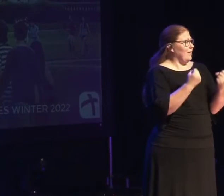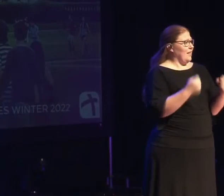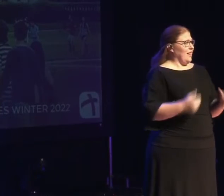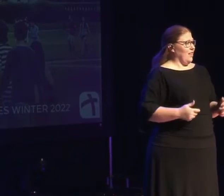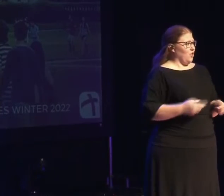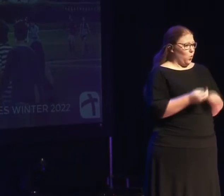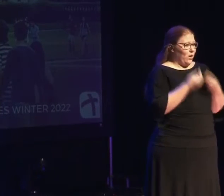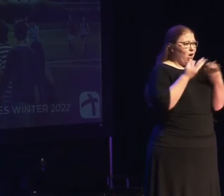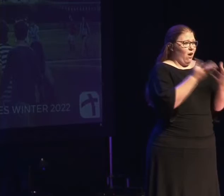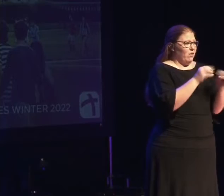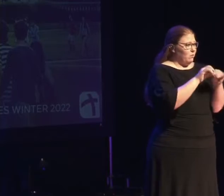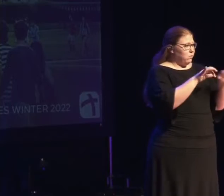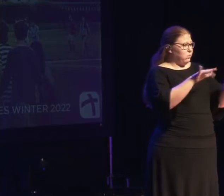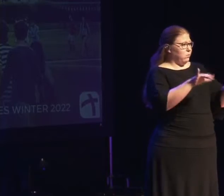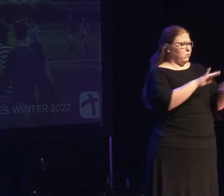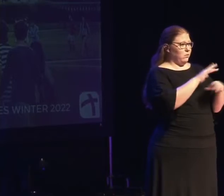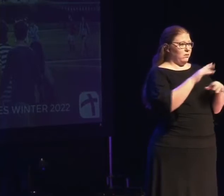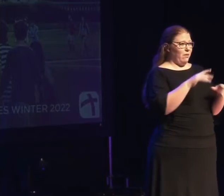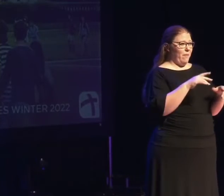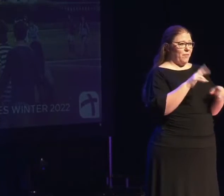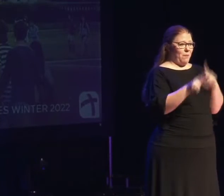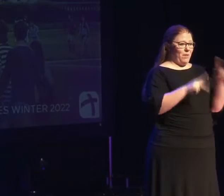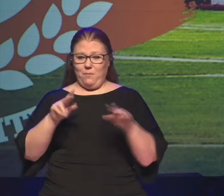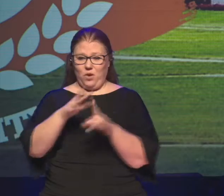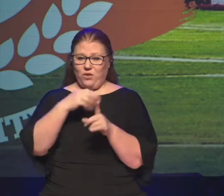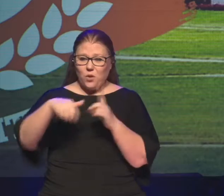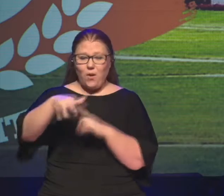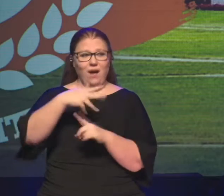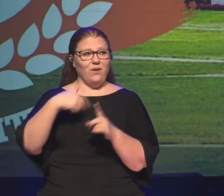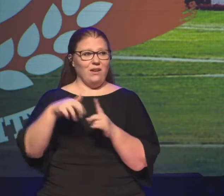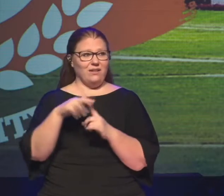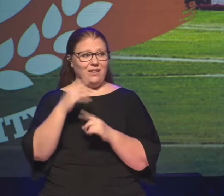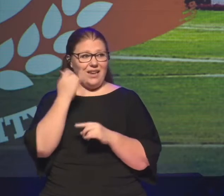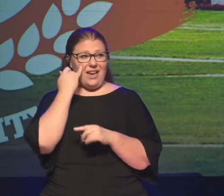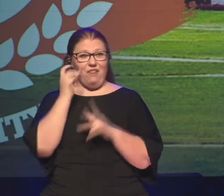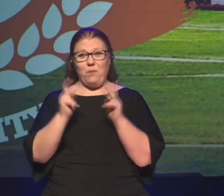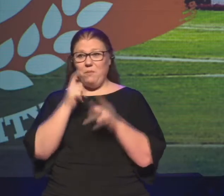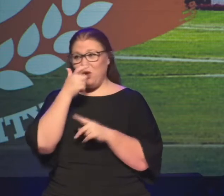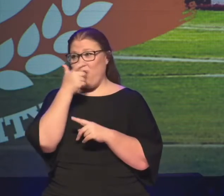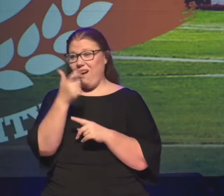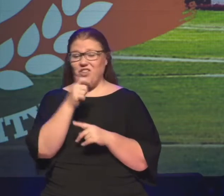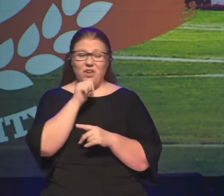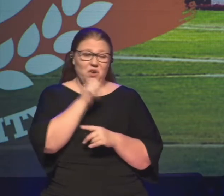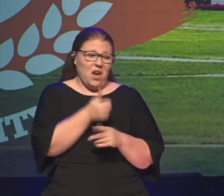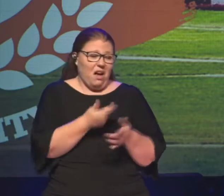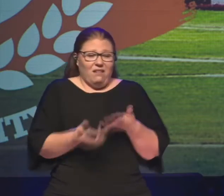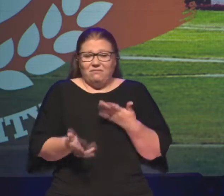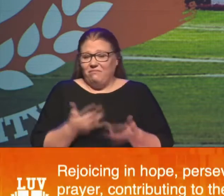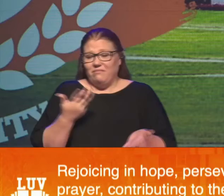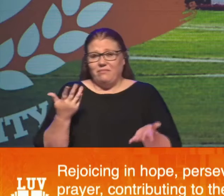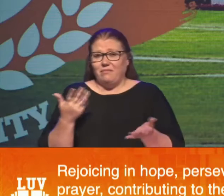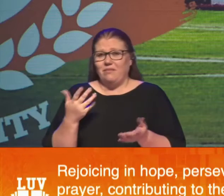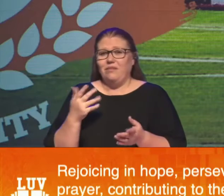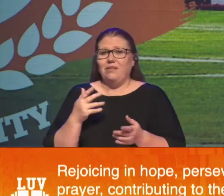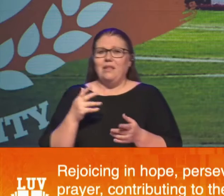us, whether people are watching or not. And then Paul finishes this little section of his letter. He says, rejoicing in